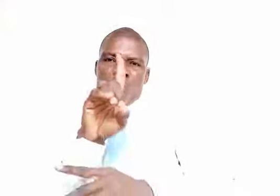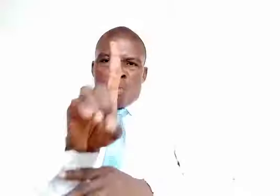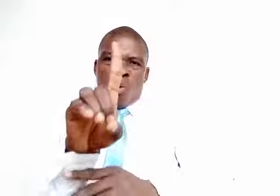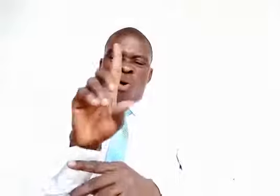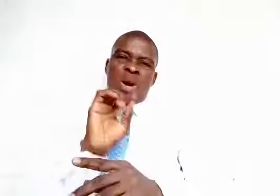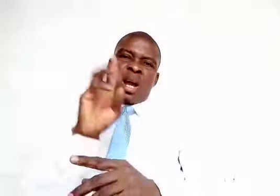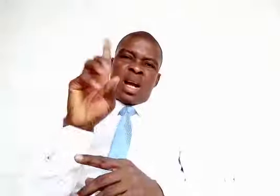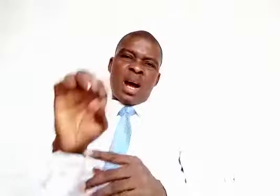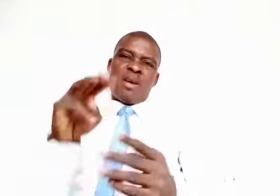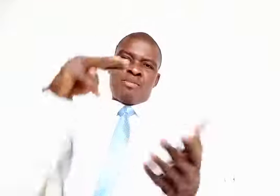1.5 billion naira,